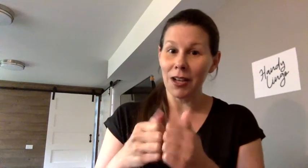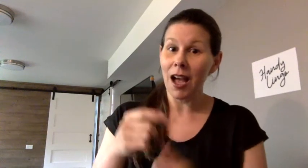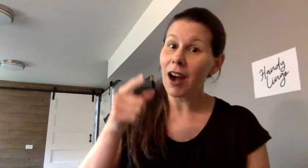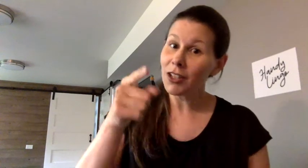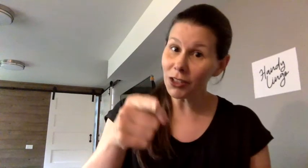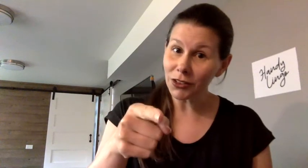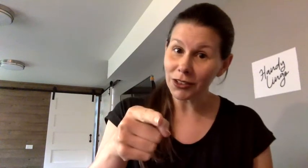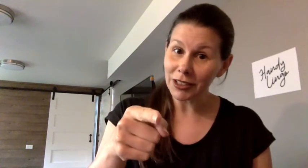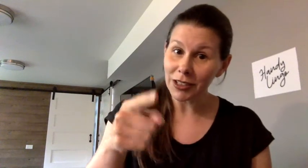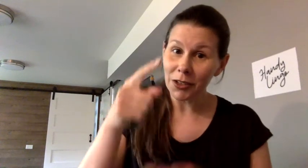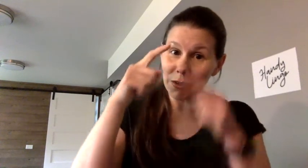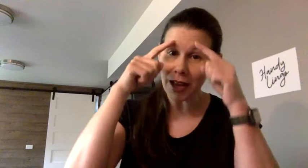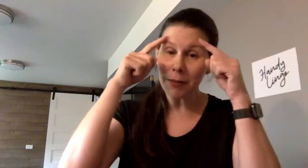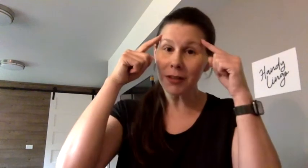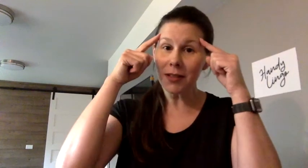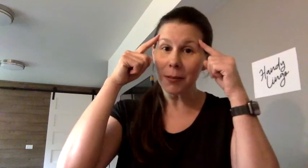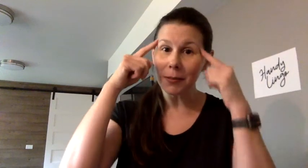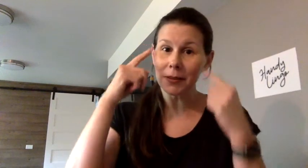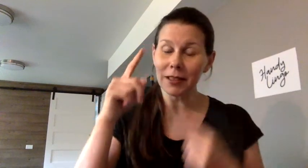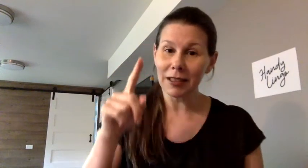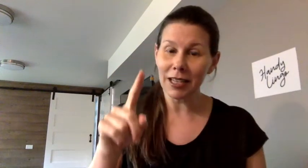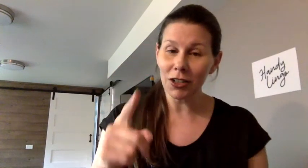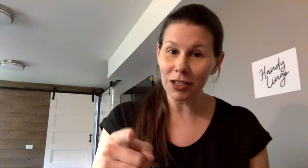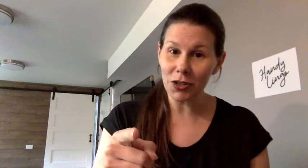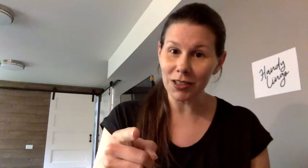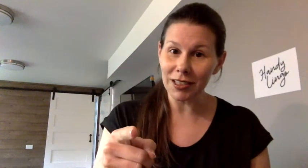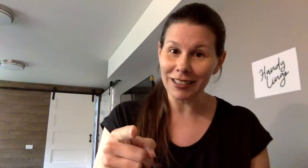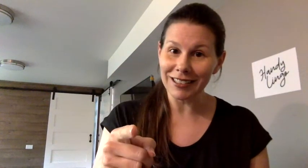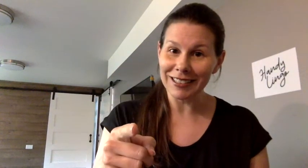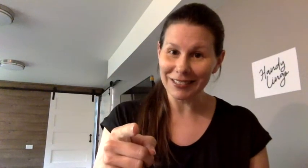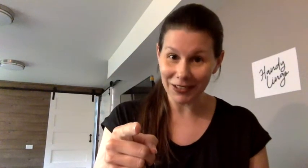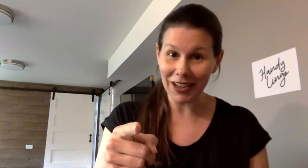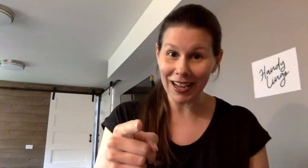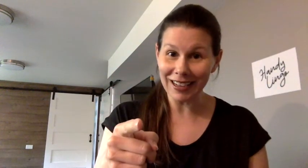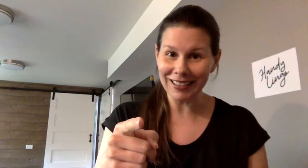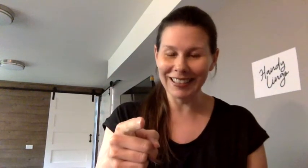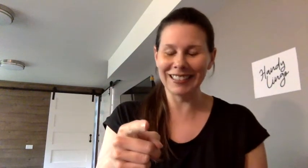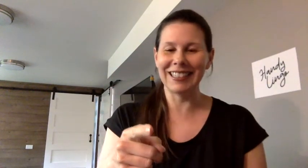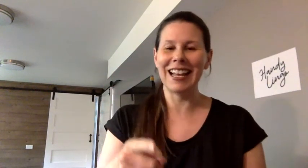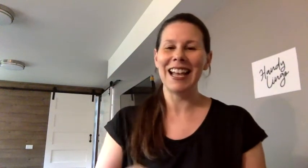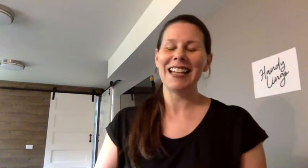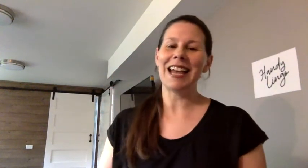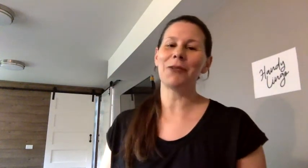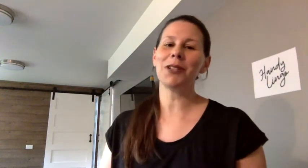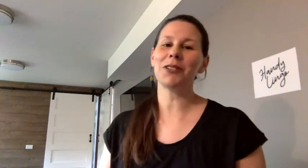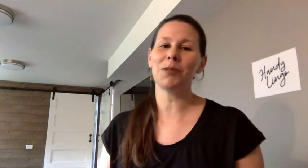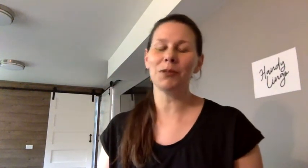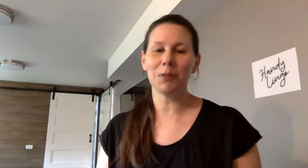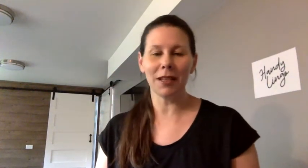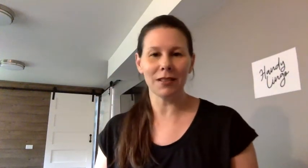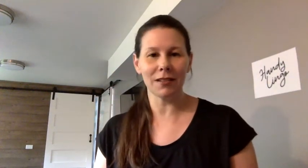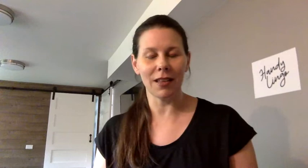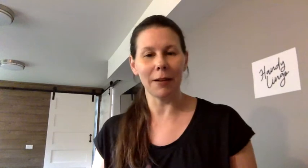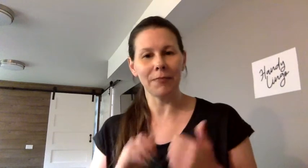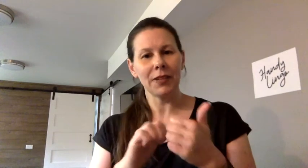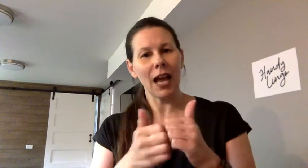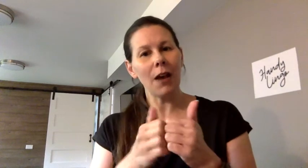are you? With eyebrows up, like you're interested. Okay? Now, what are some of the responses to that? How are